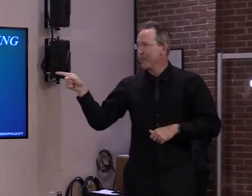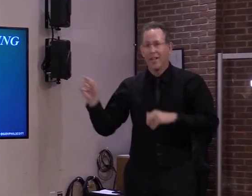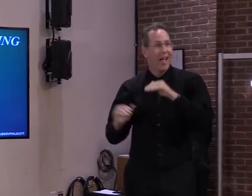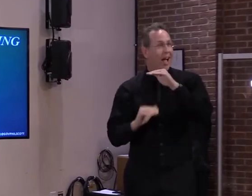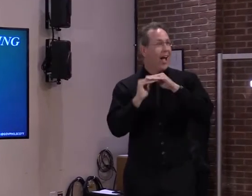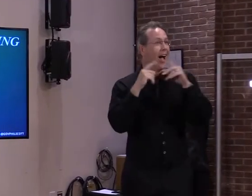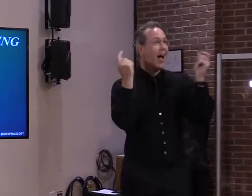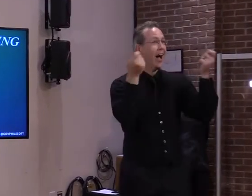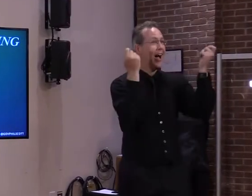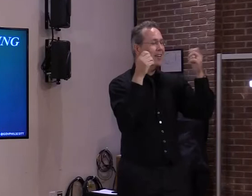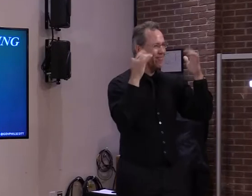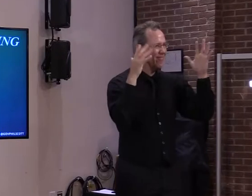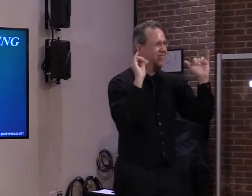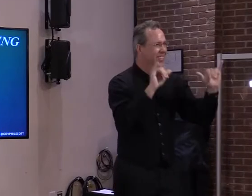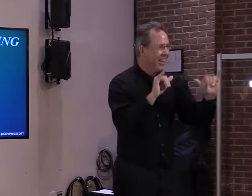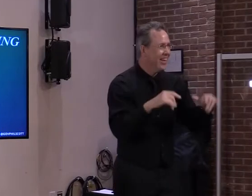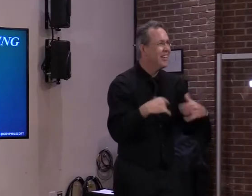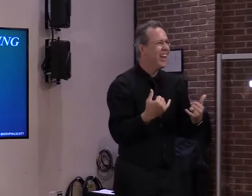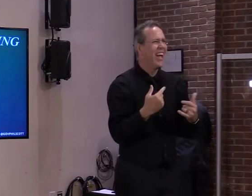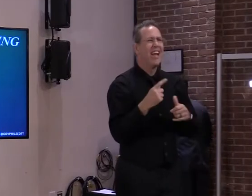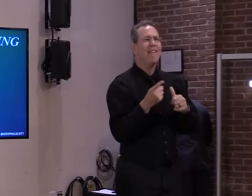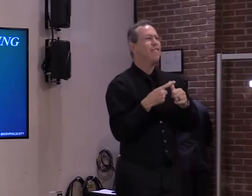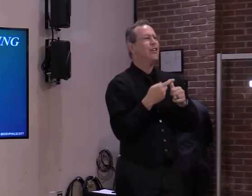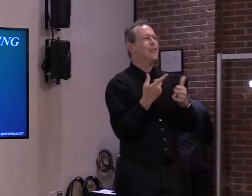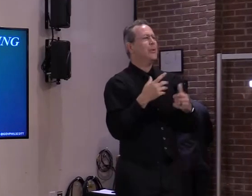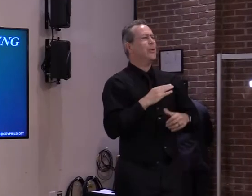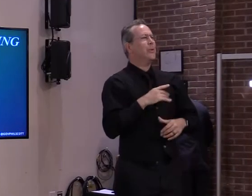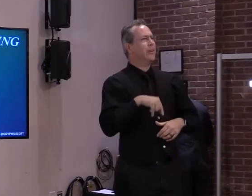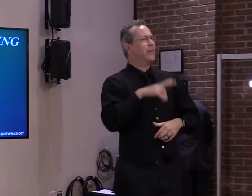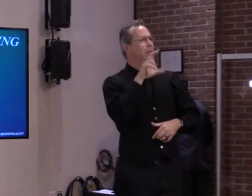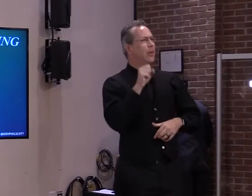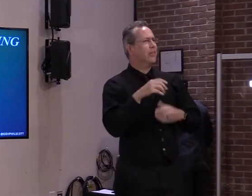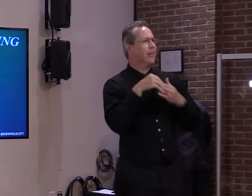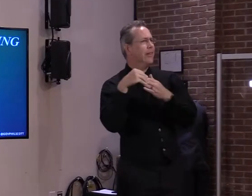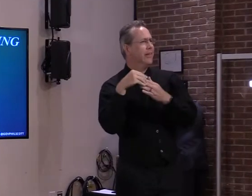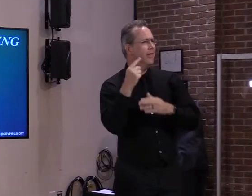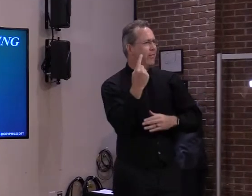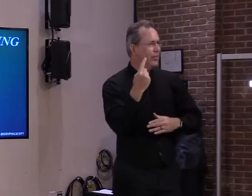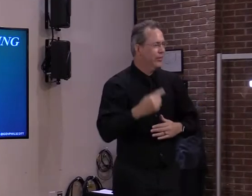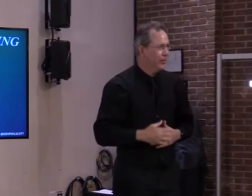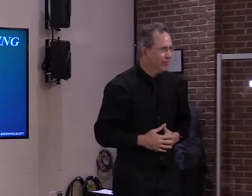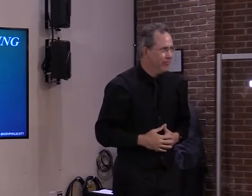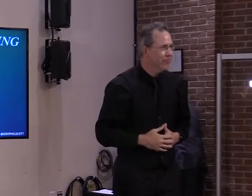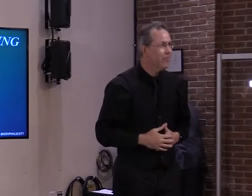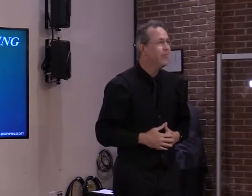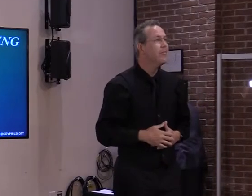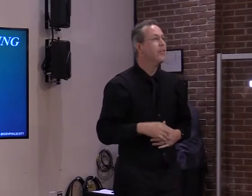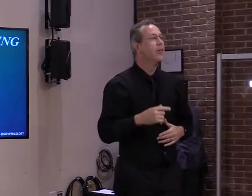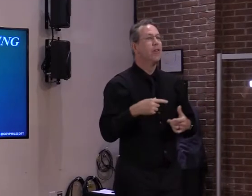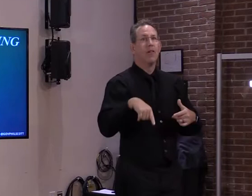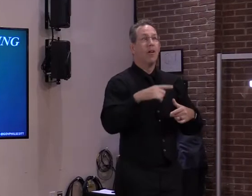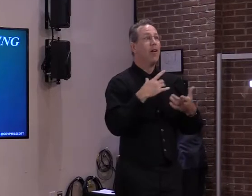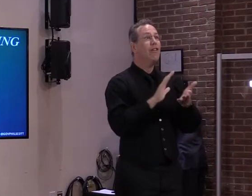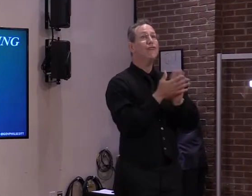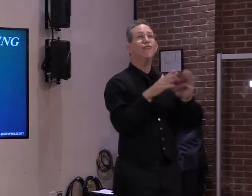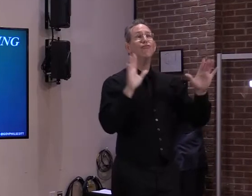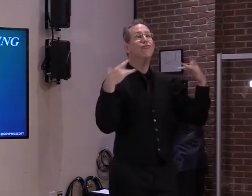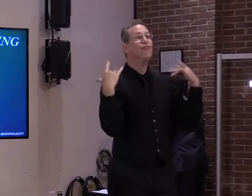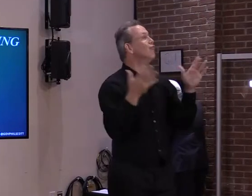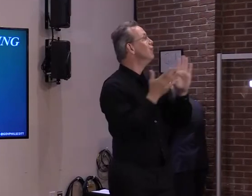As we said at the time, that doesn't mean we're letting off the gas either. As of today, we're now at